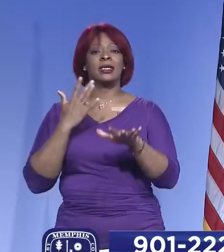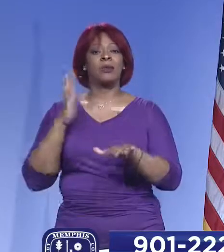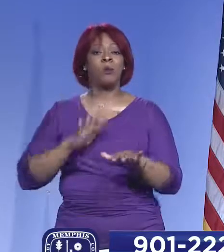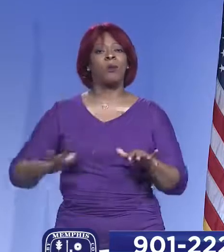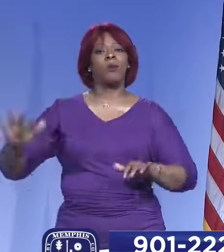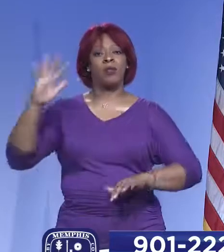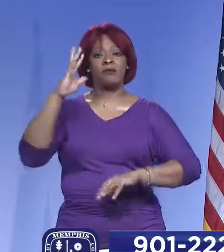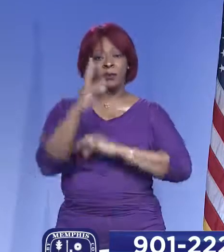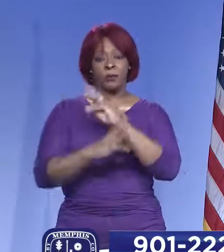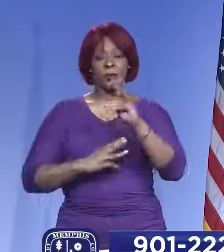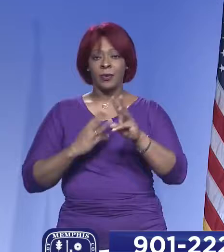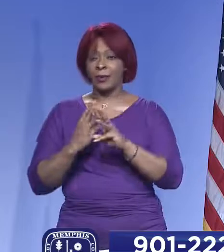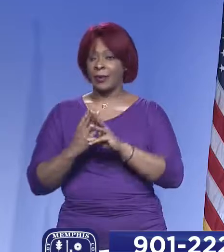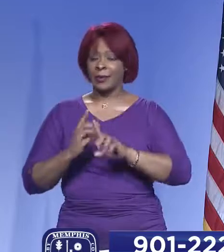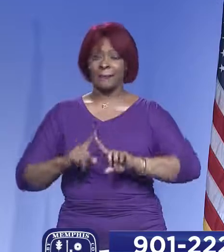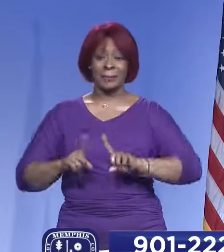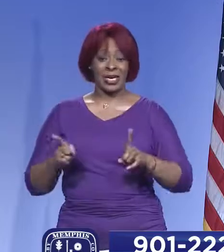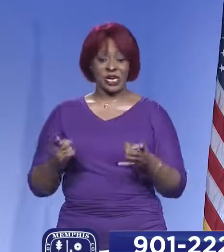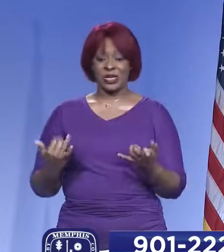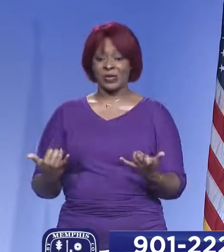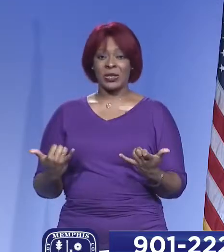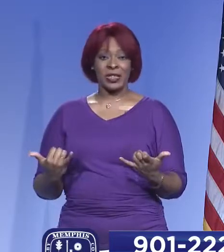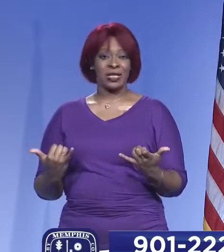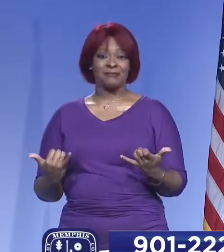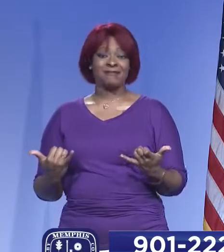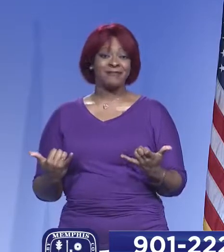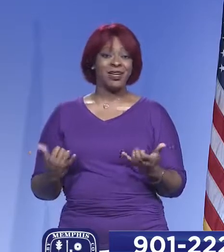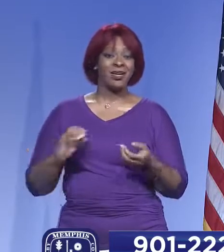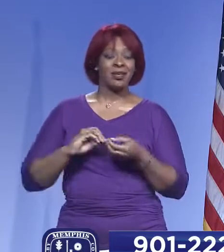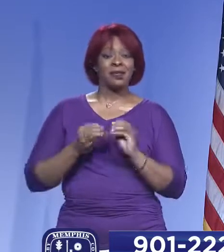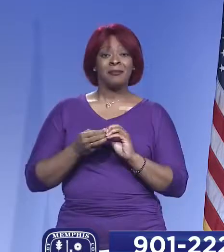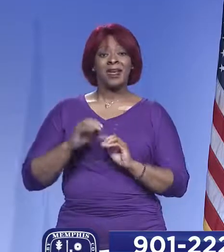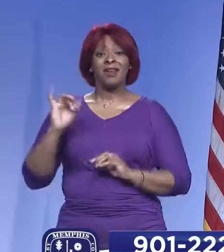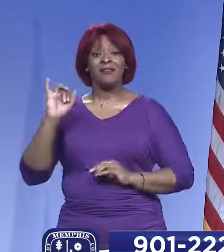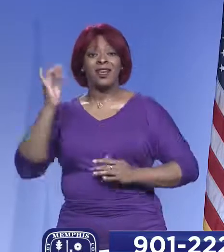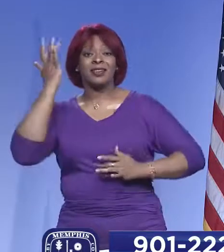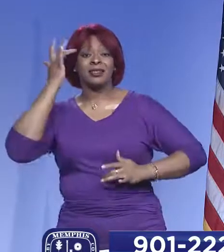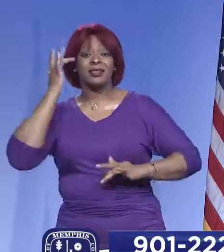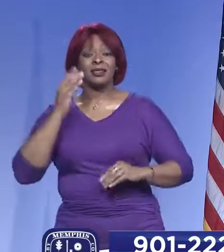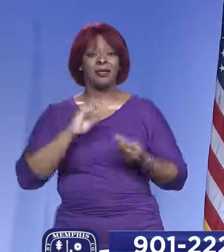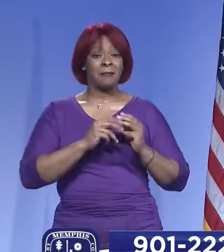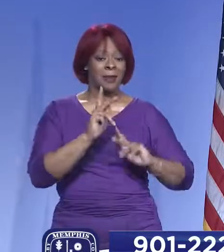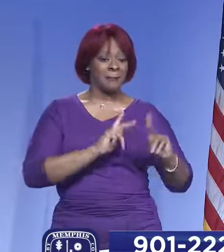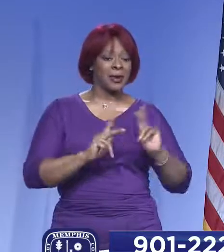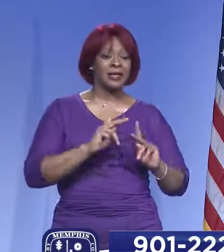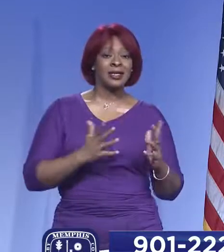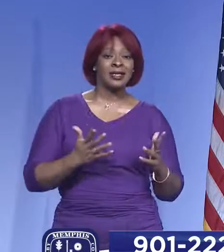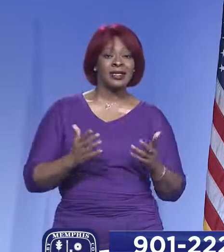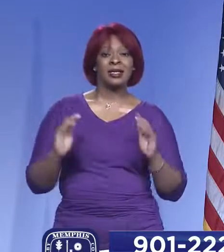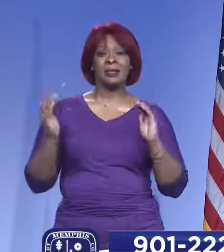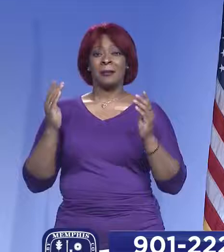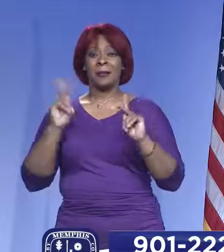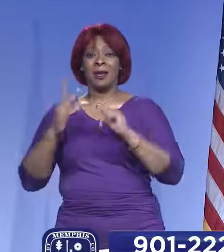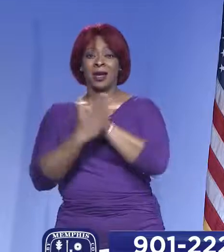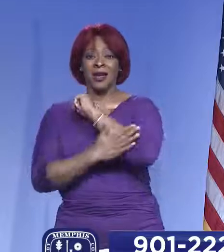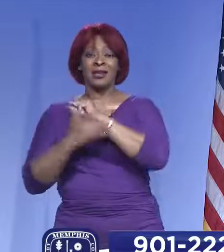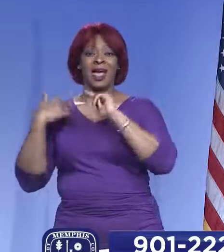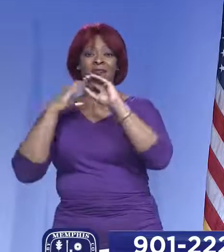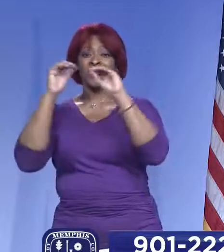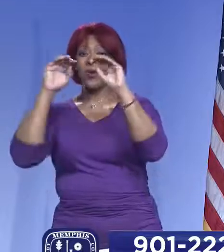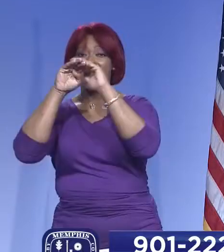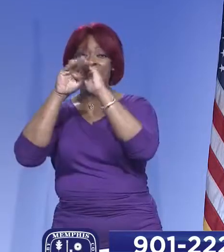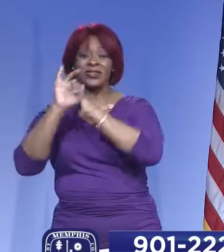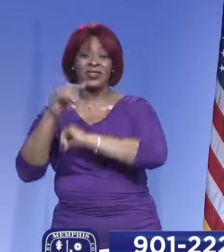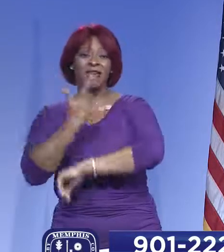world. But right now, given the number of infections, given the number of people, given the number of countries that don't have any access